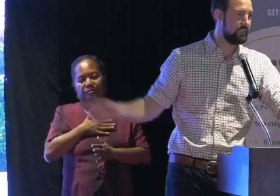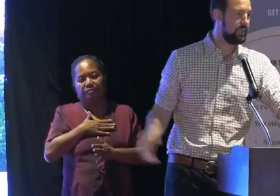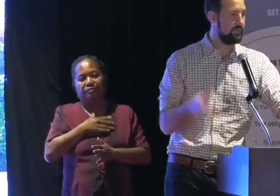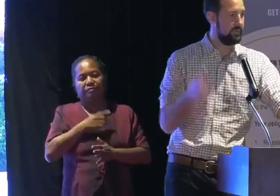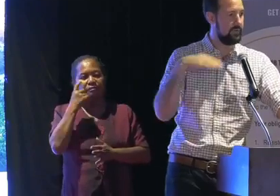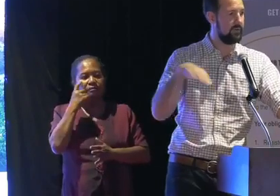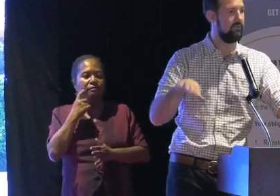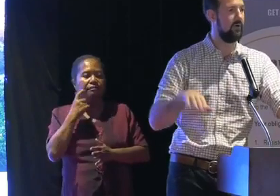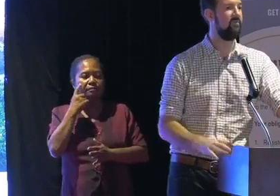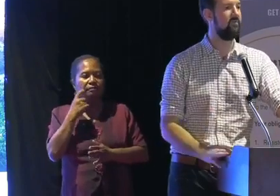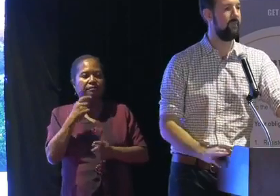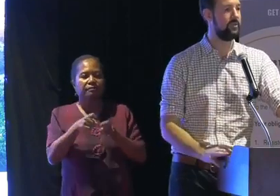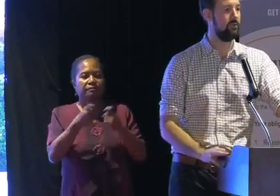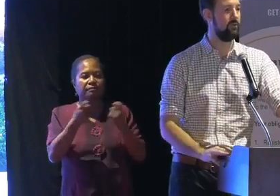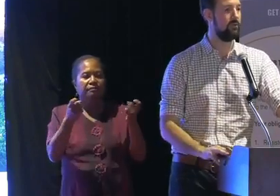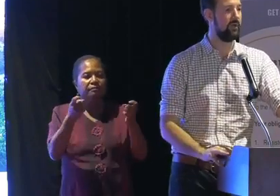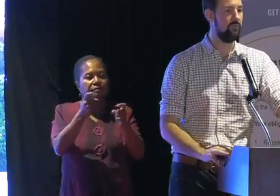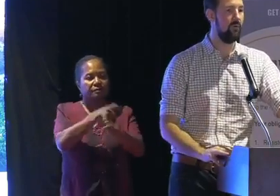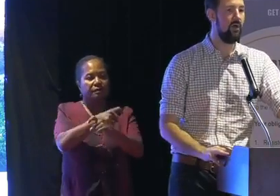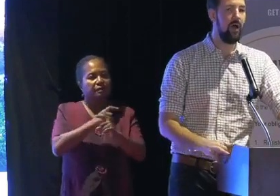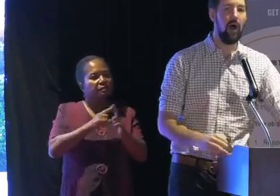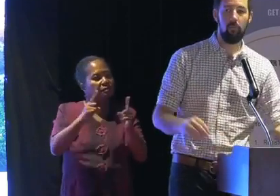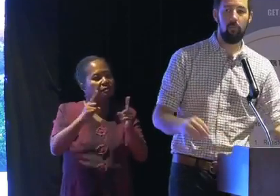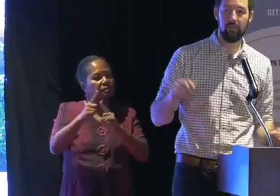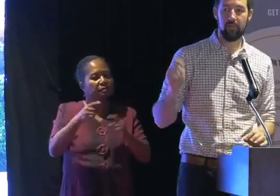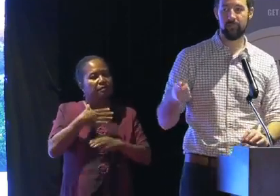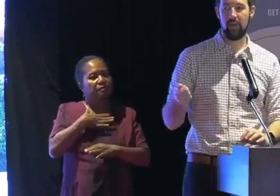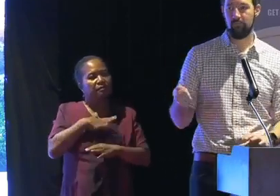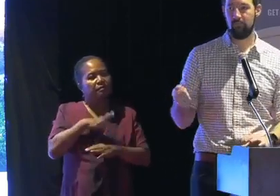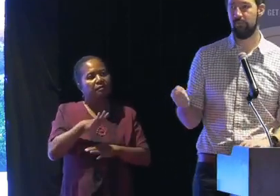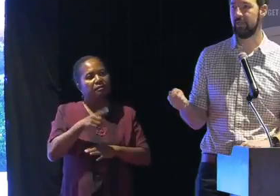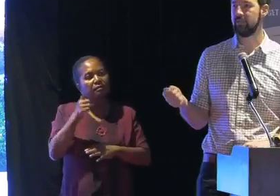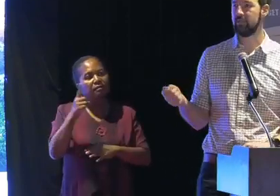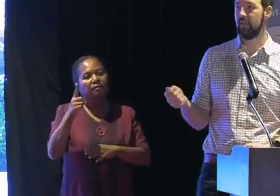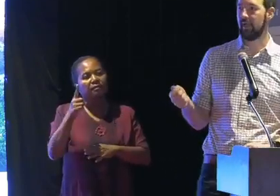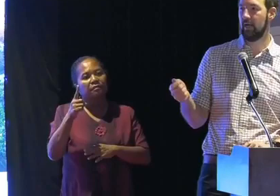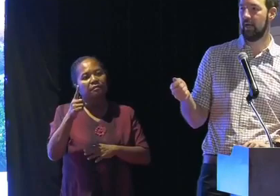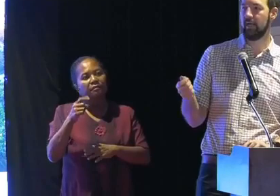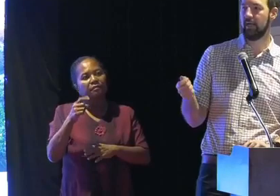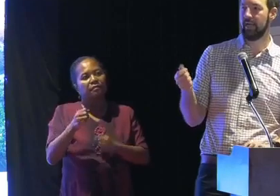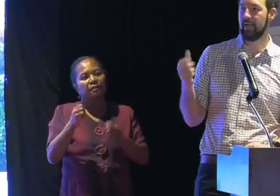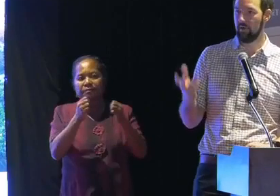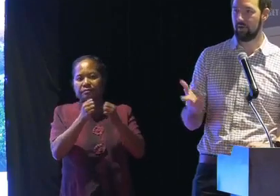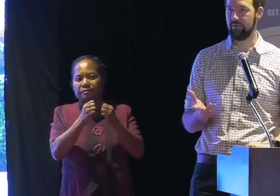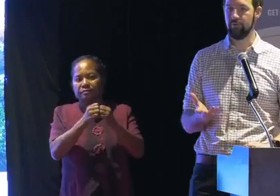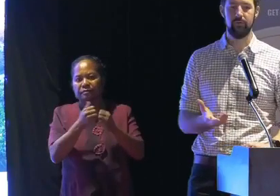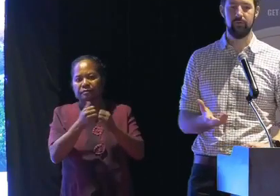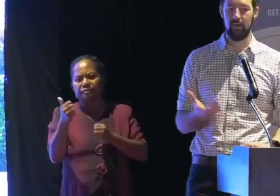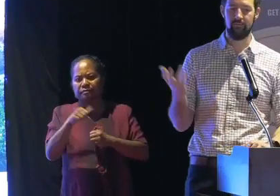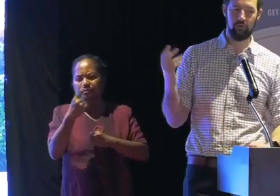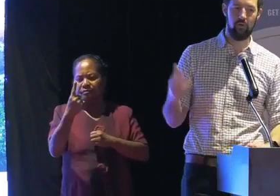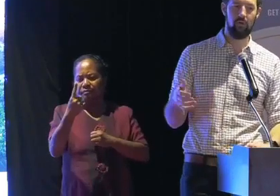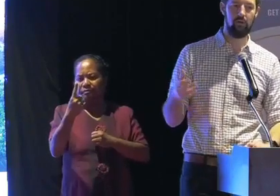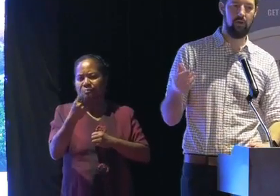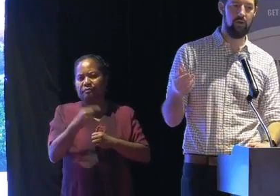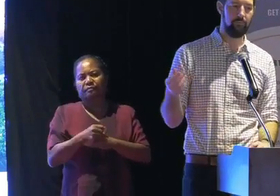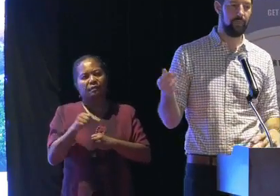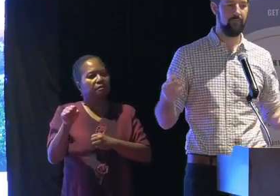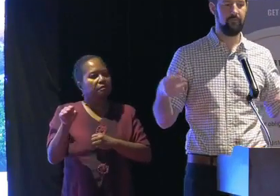taxes and SBT, and then you can find the information you're looking for. One of the most powerful things that anyone can do if